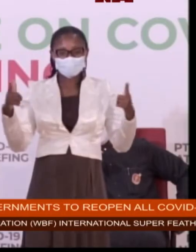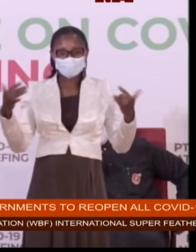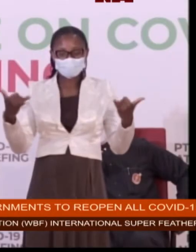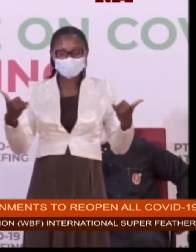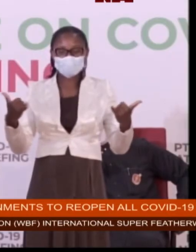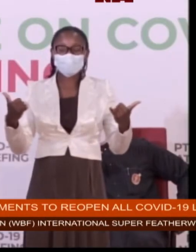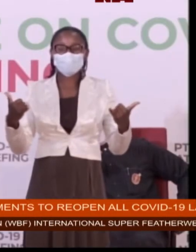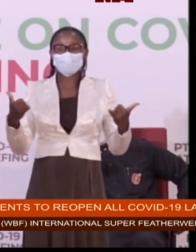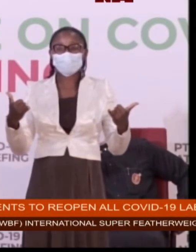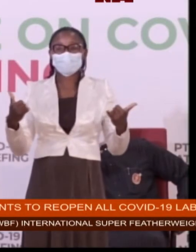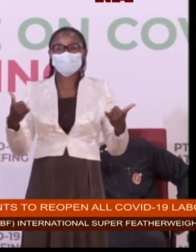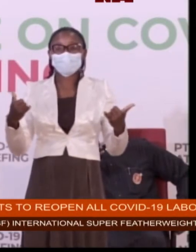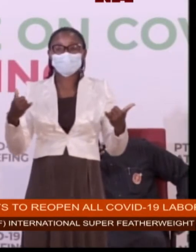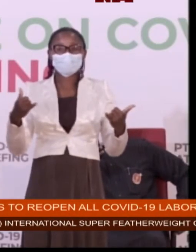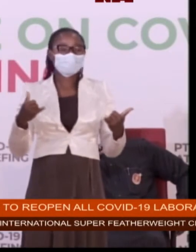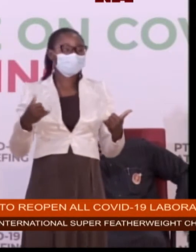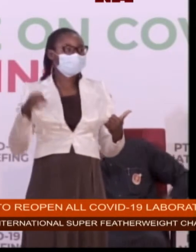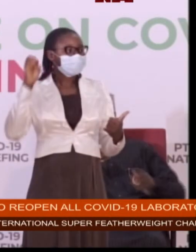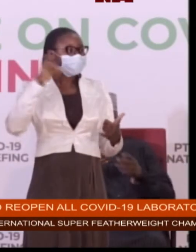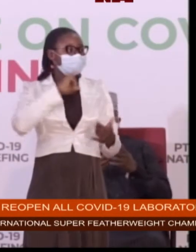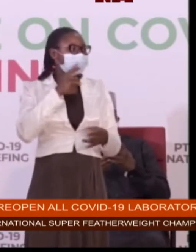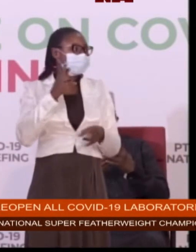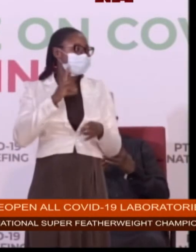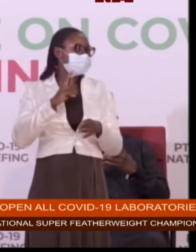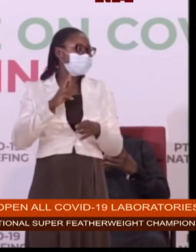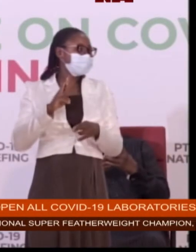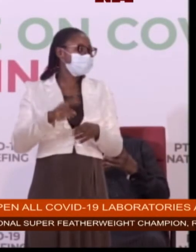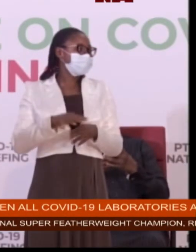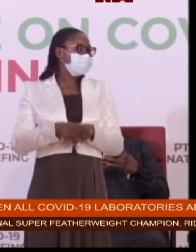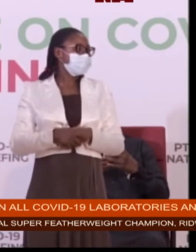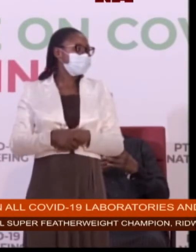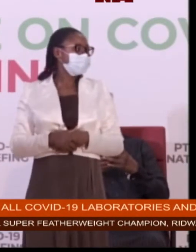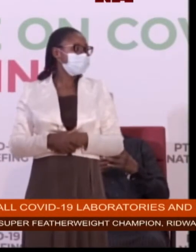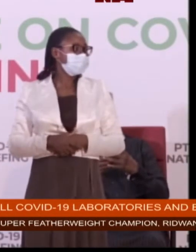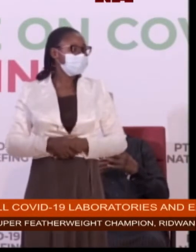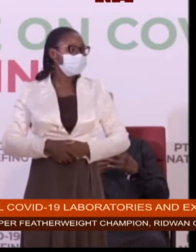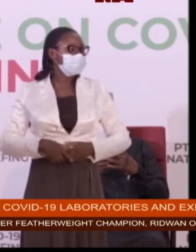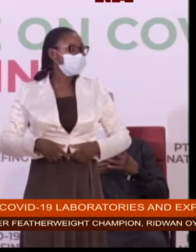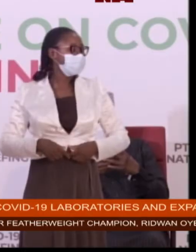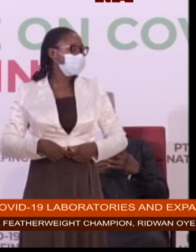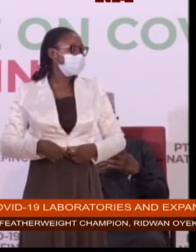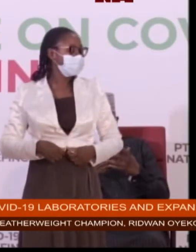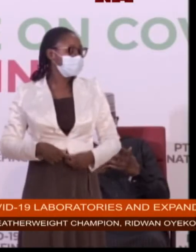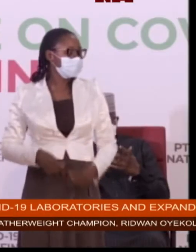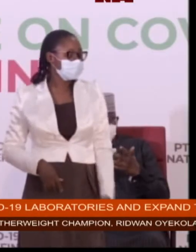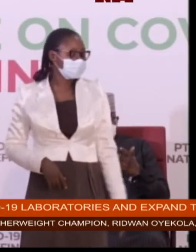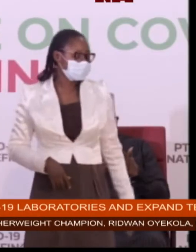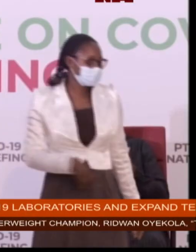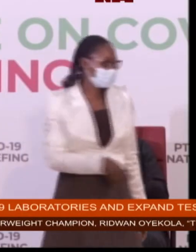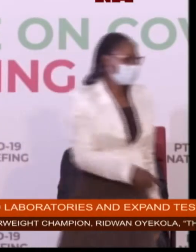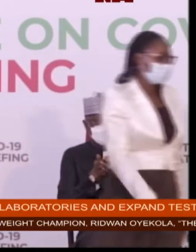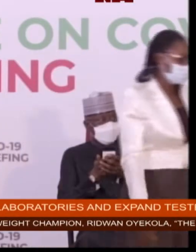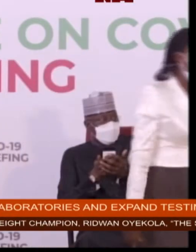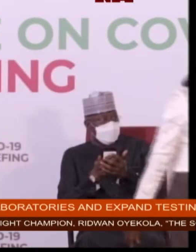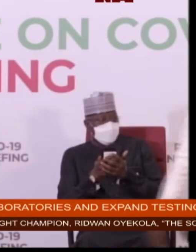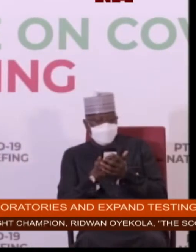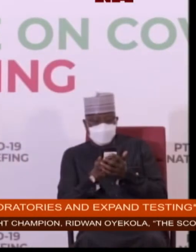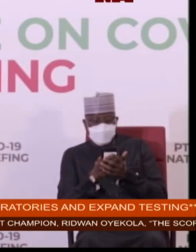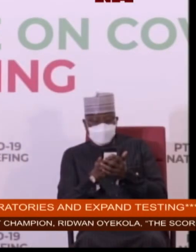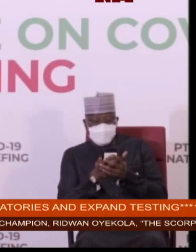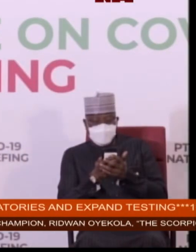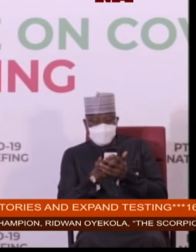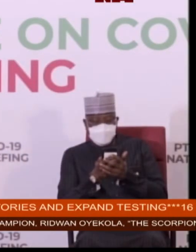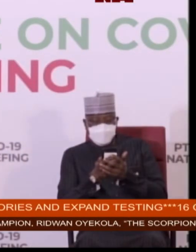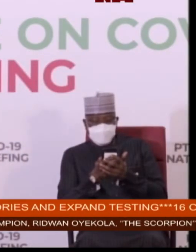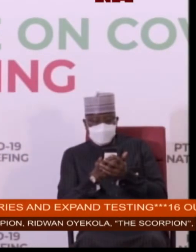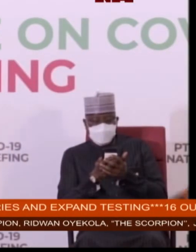Mun sake dawowa. Ba wani abu bane dai abinda muke magana akai ne tun daga farkon shekaran nan na ita